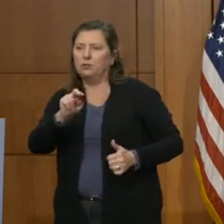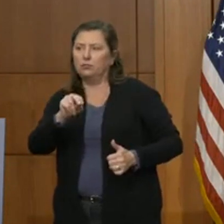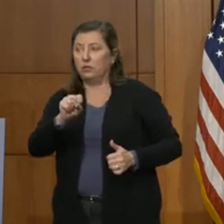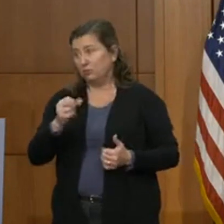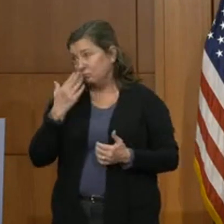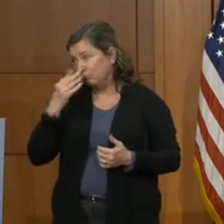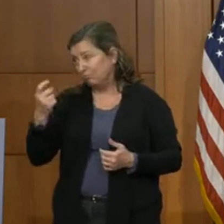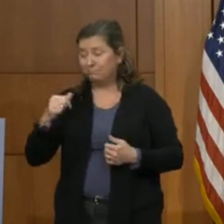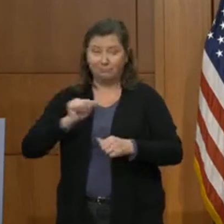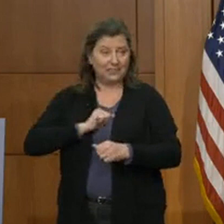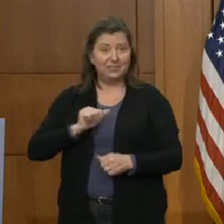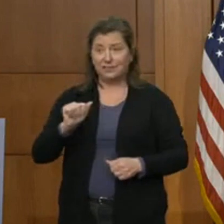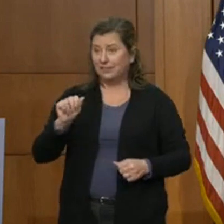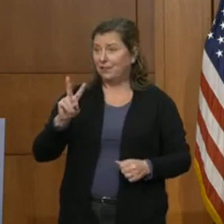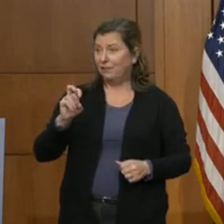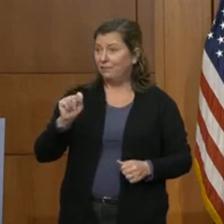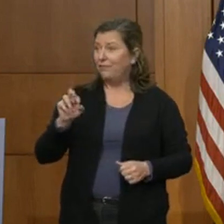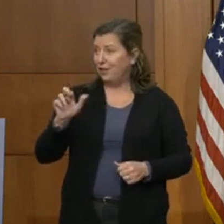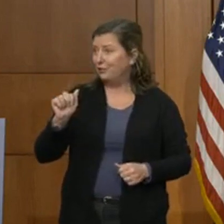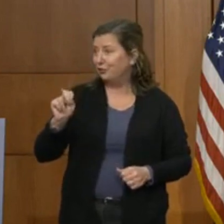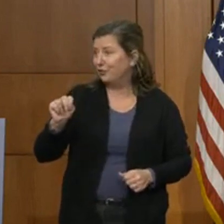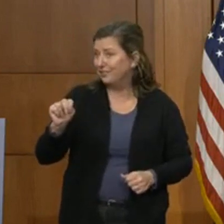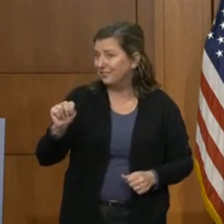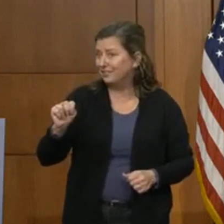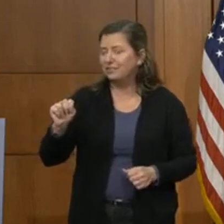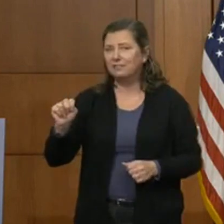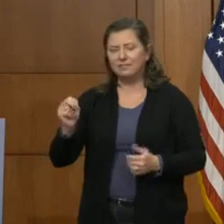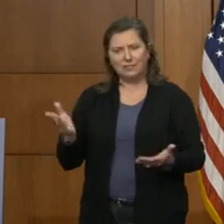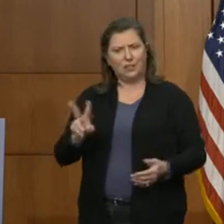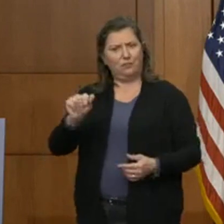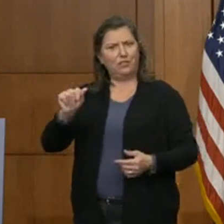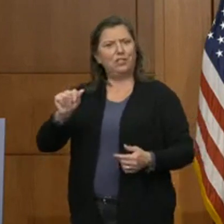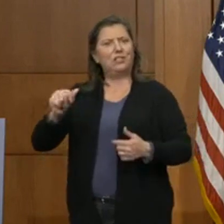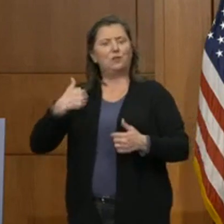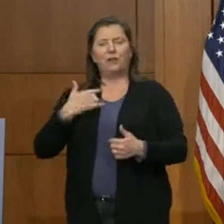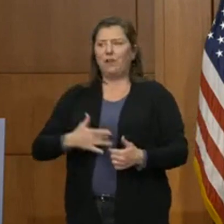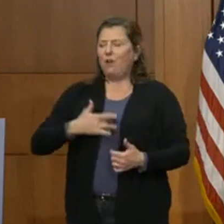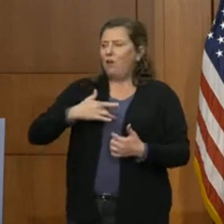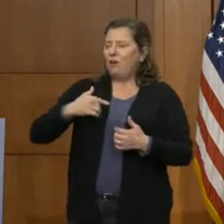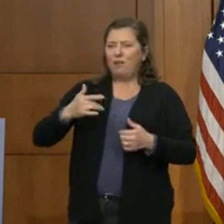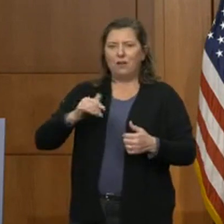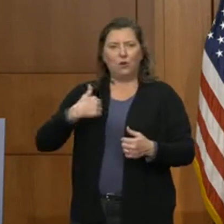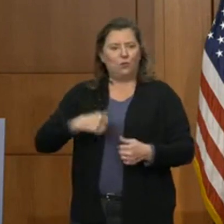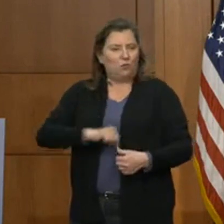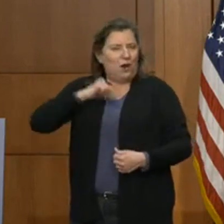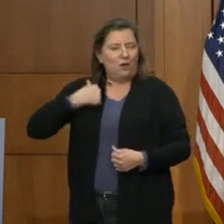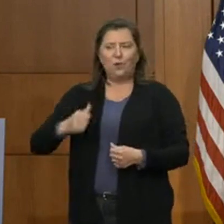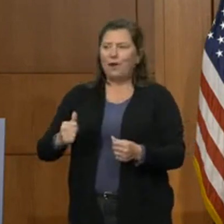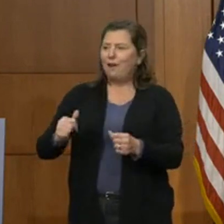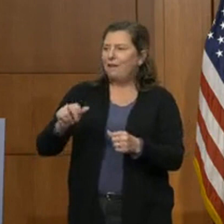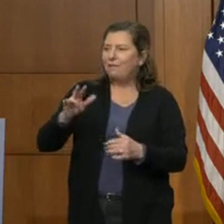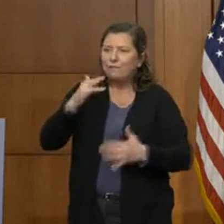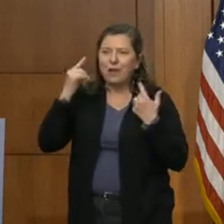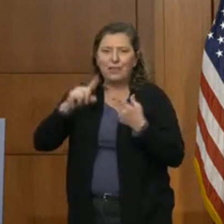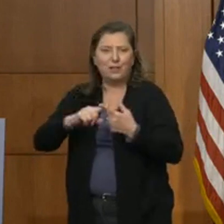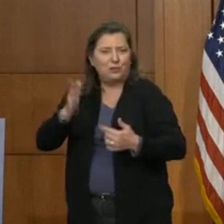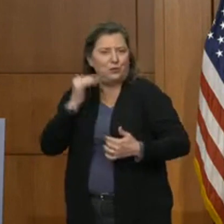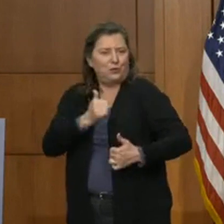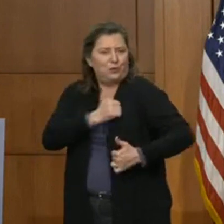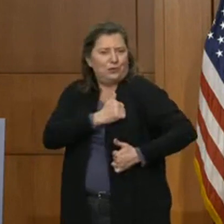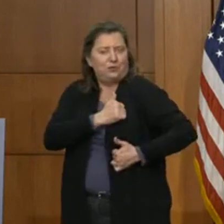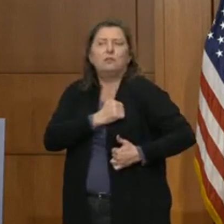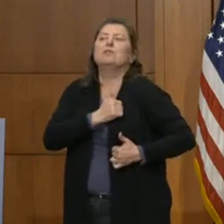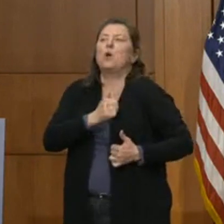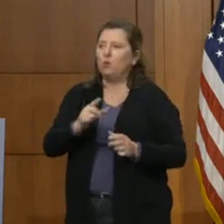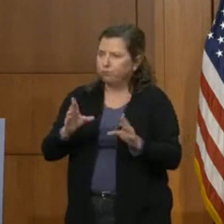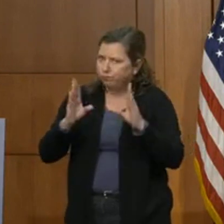veteran myself. We pride ourselves in Virginia being the most veteran-friendly state in the country, and so we are paying